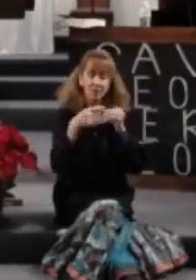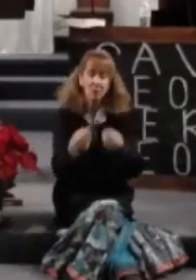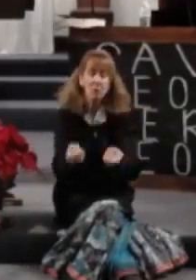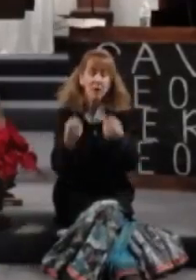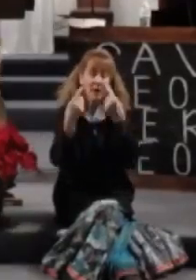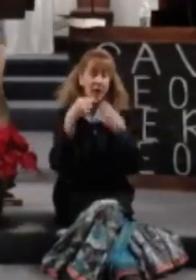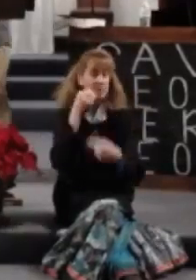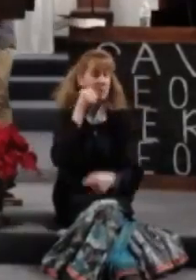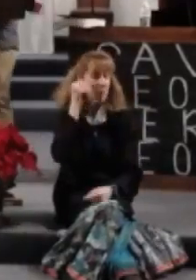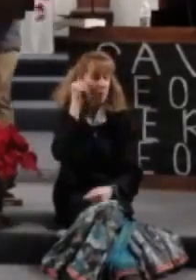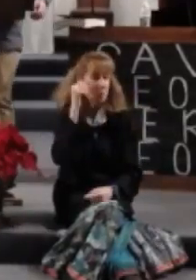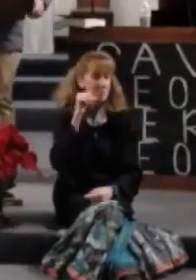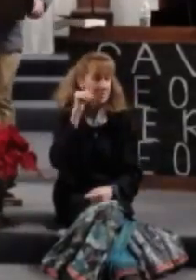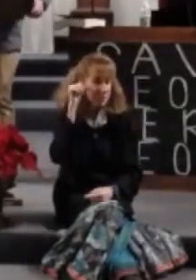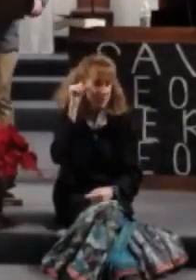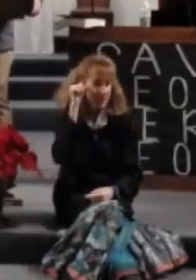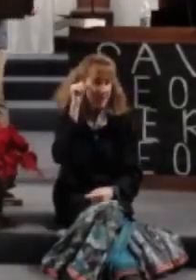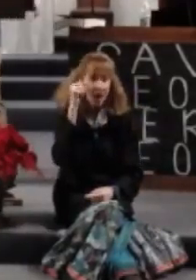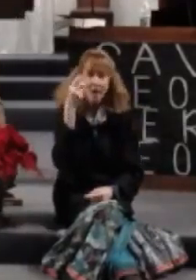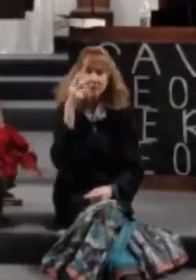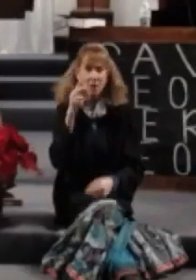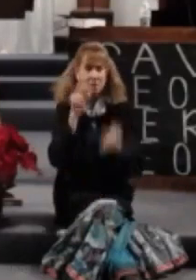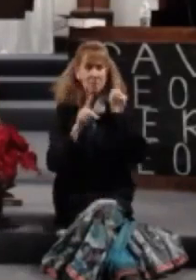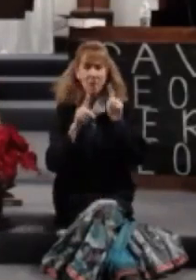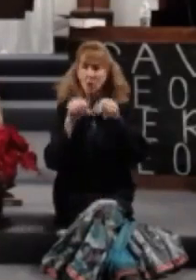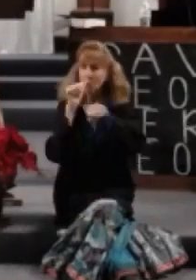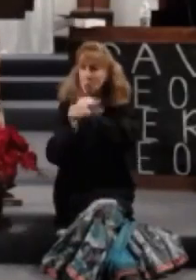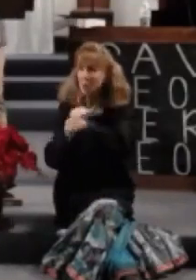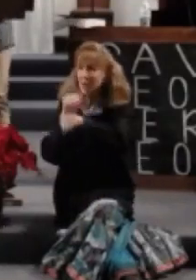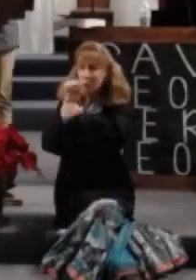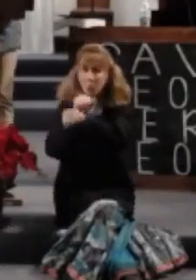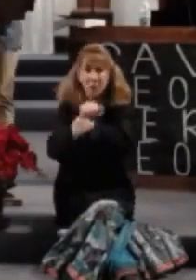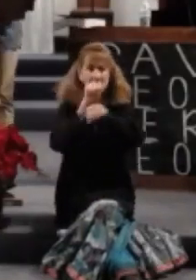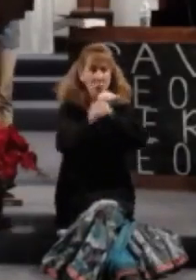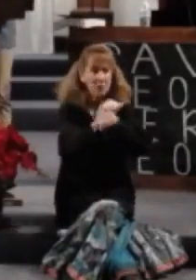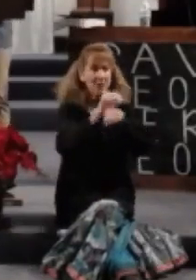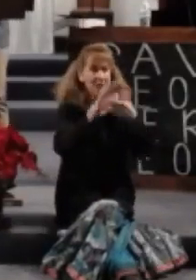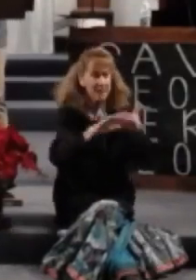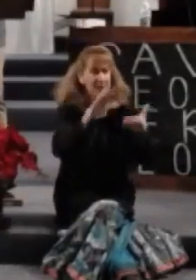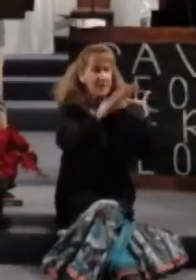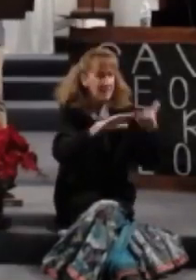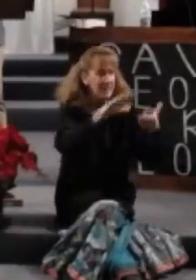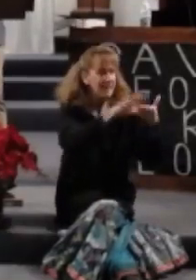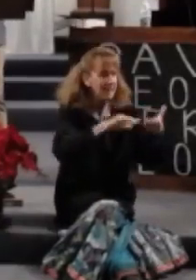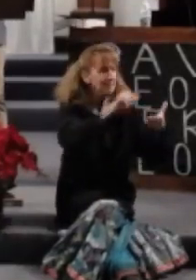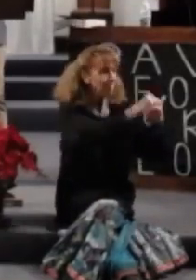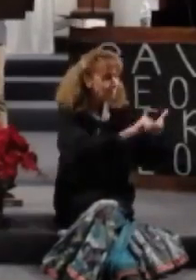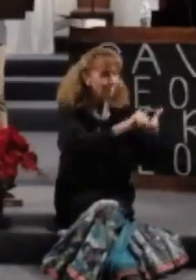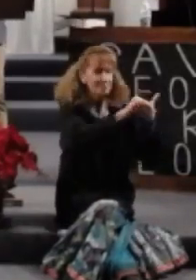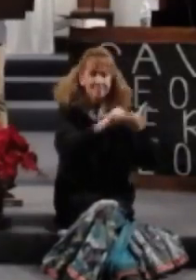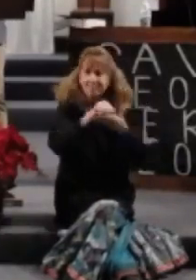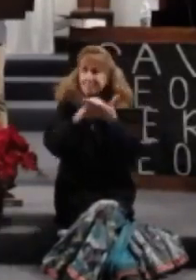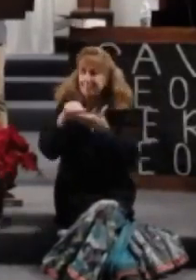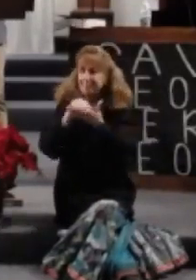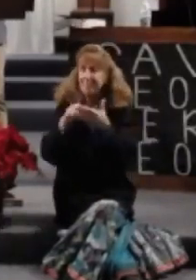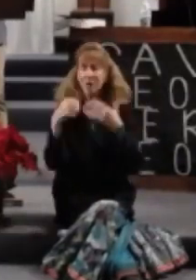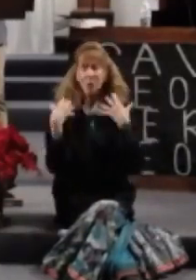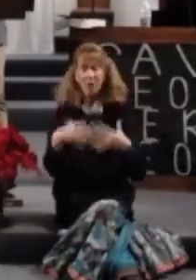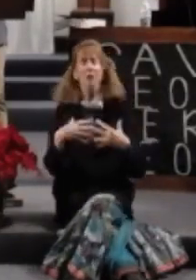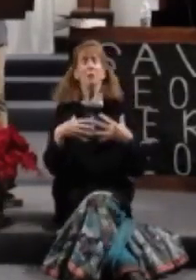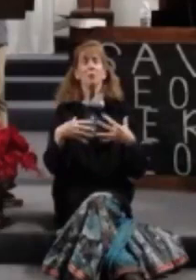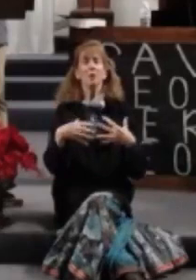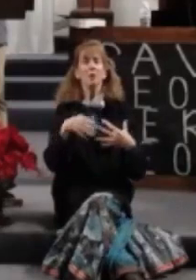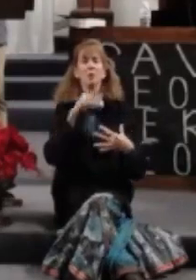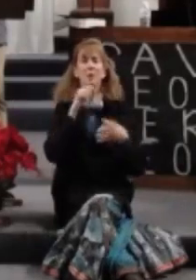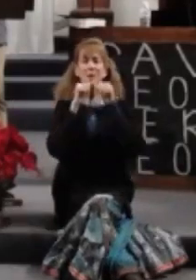to the church, and I saw a multitude of people working and cleaning and fixing things, and that just blessed my heart.